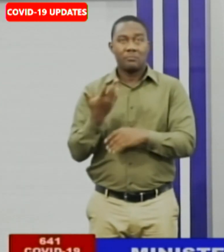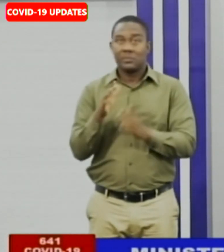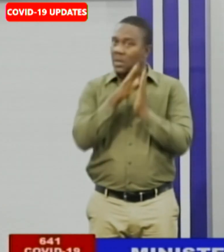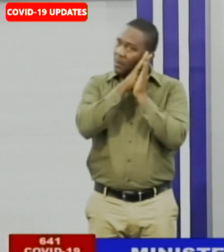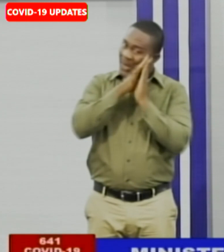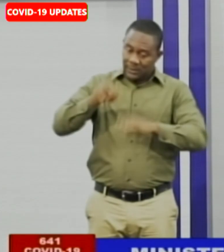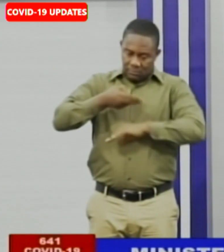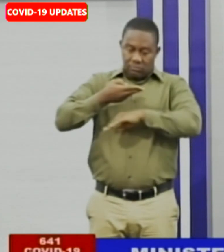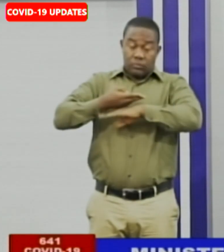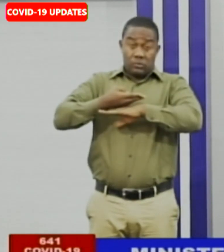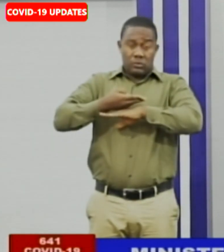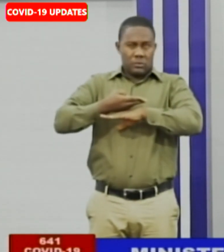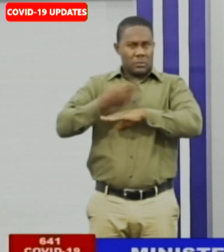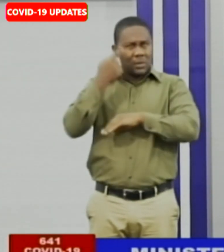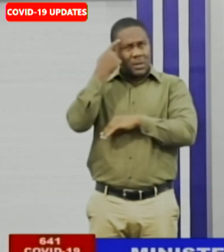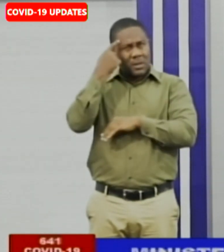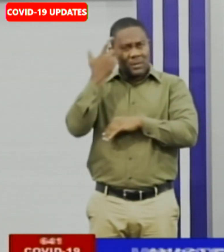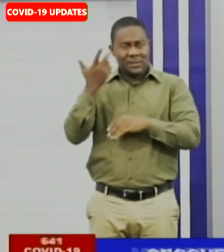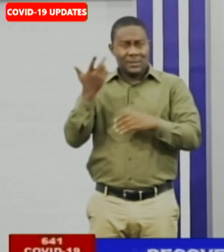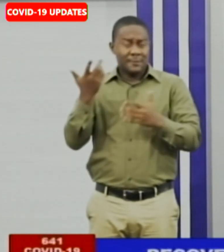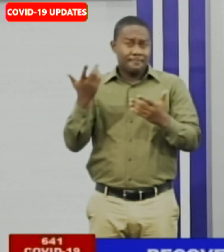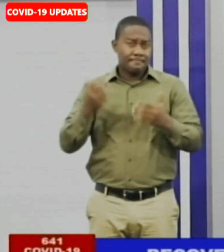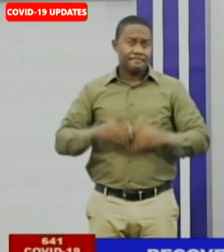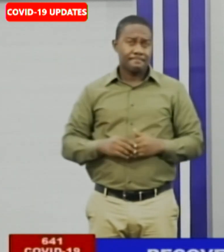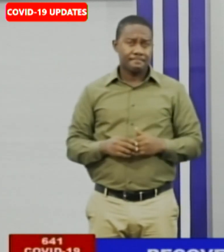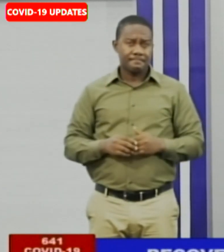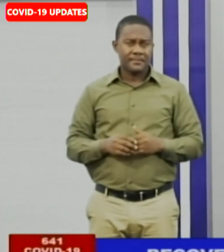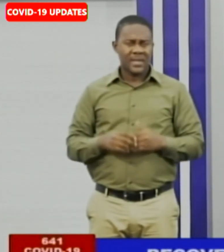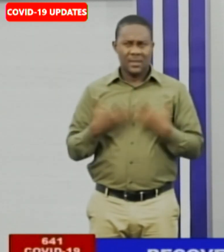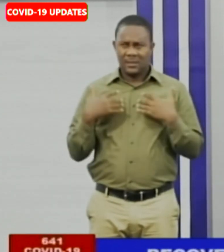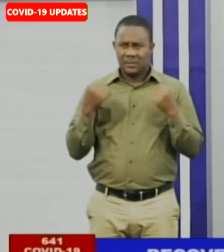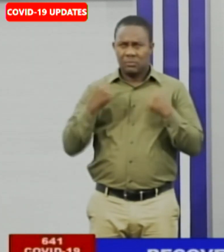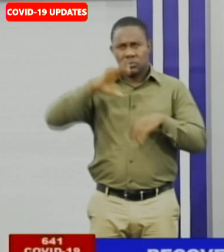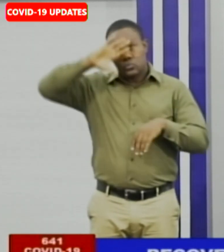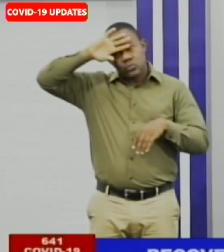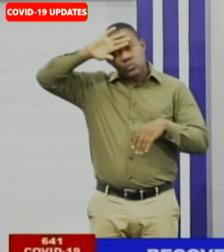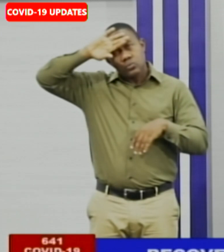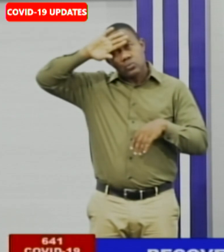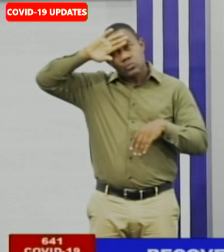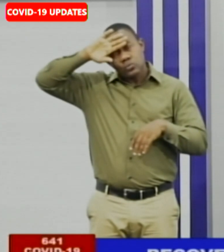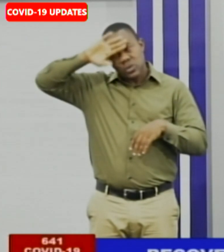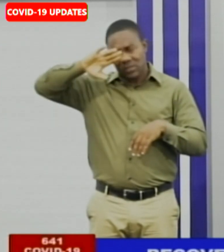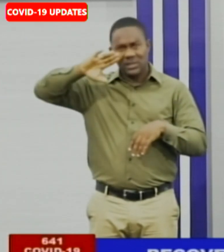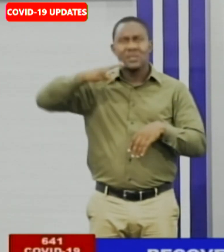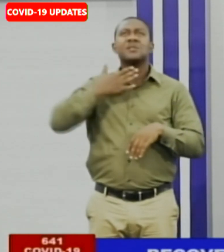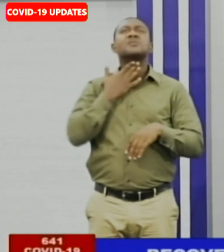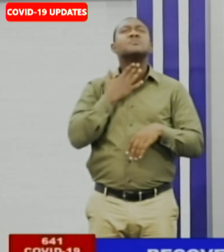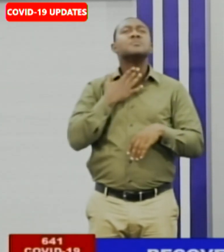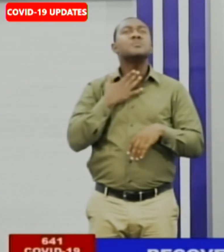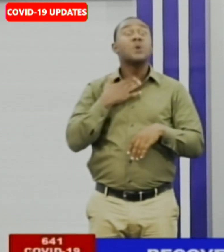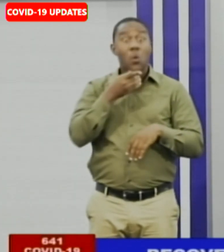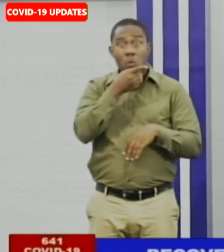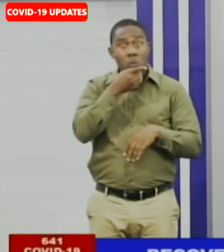that I was feeling feverish and I was finding that my throat was drying within the shortest